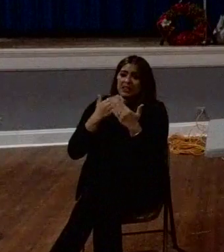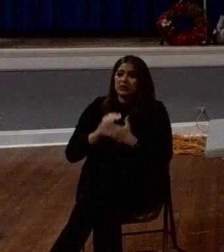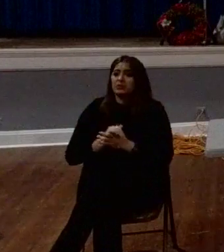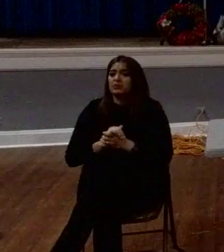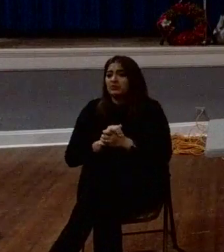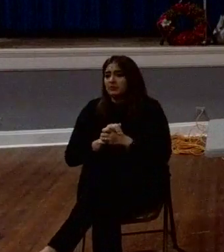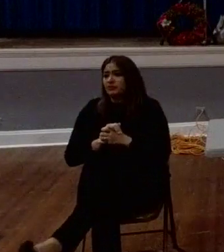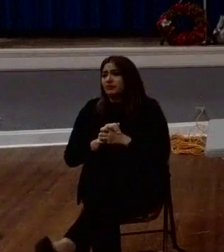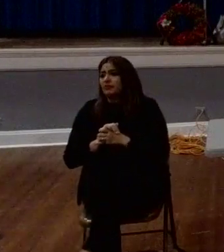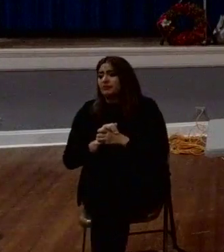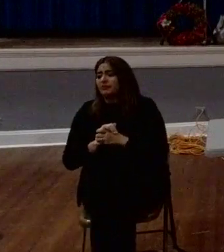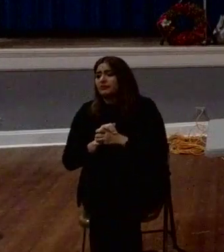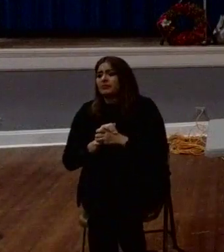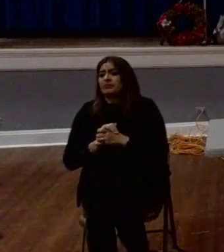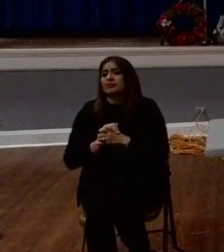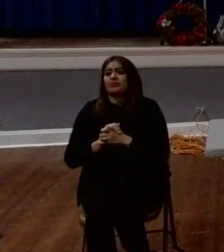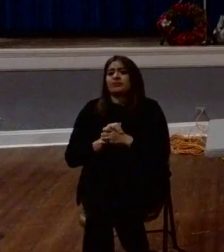Anybody else?